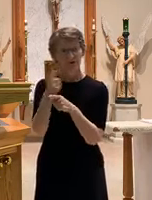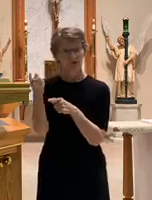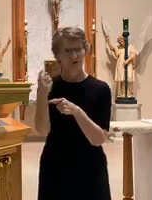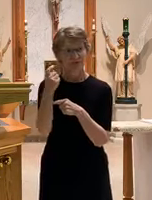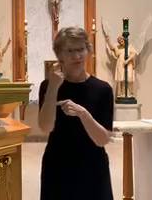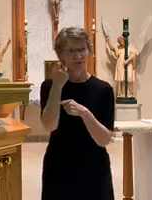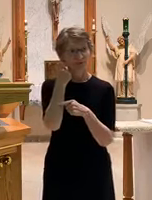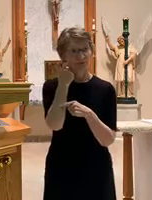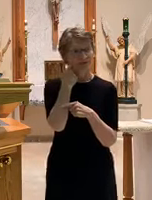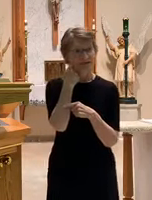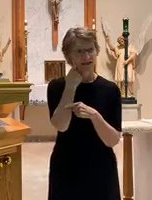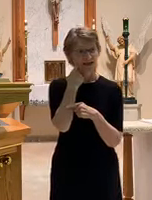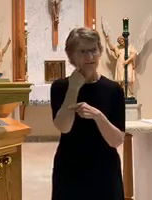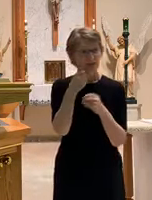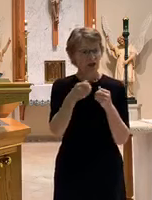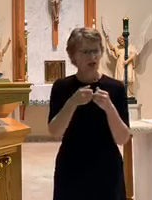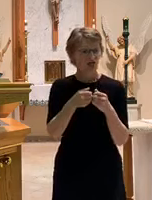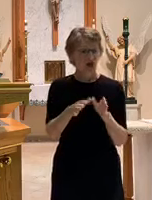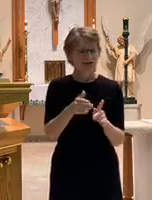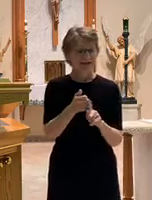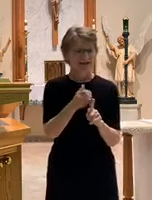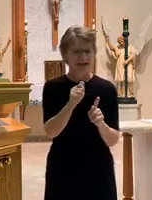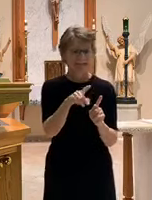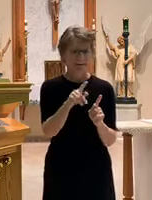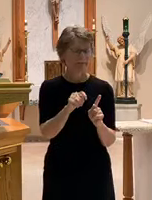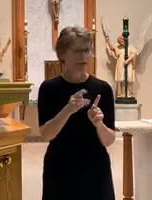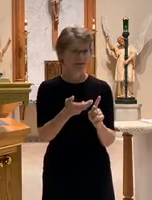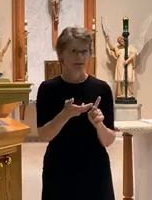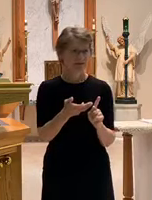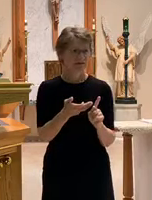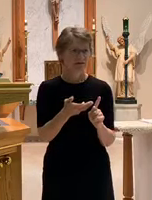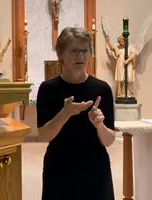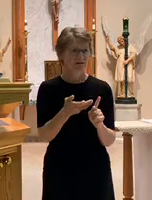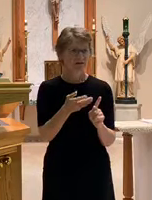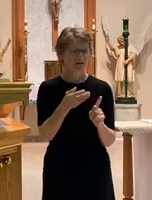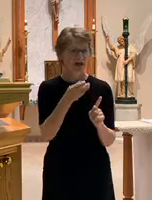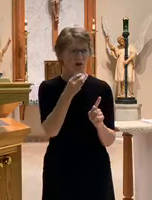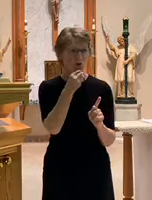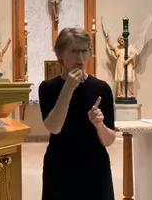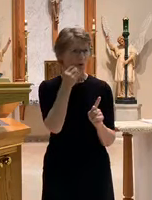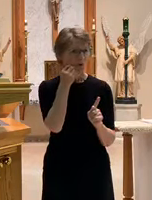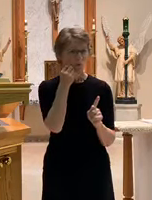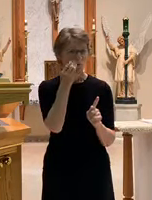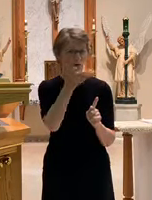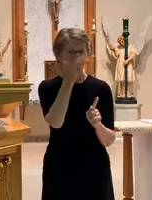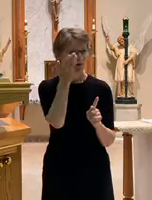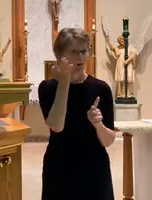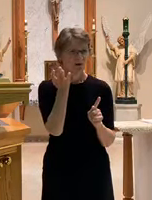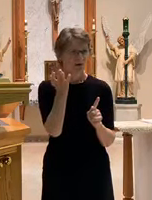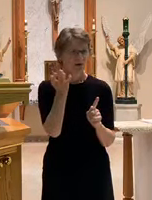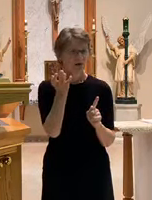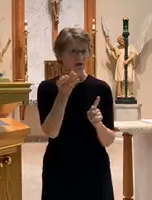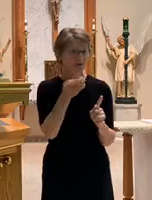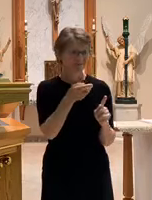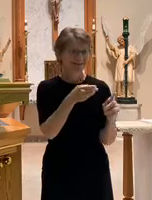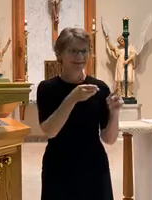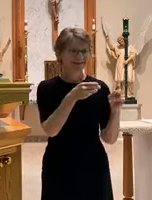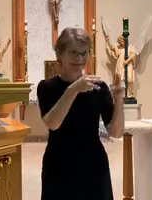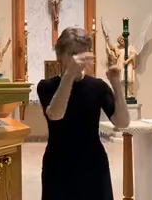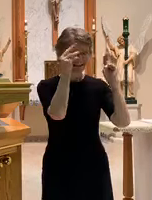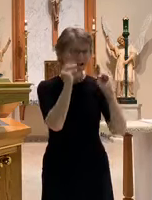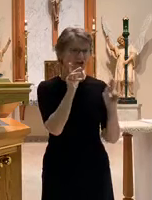recently lost his apartment, and they put him up in a motel for a week until he could get a new